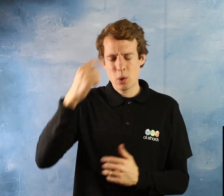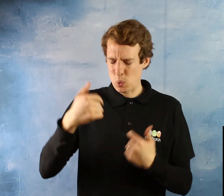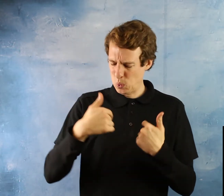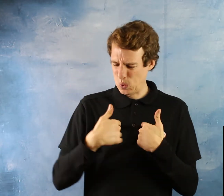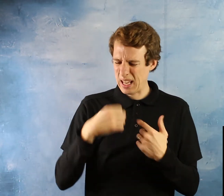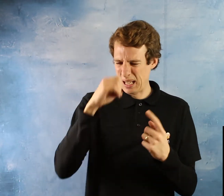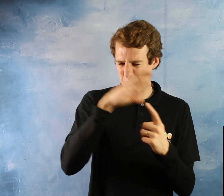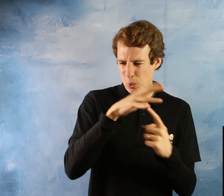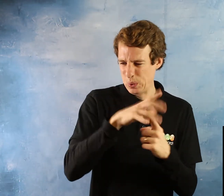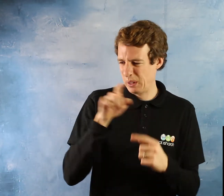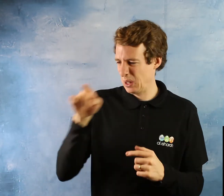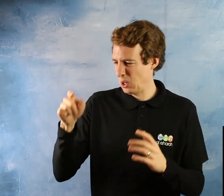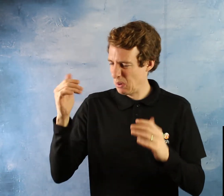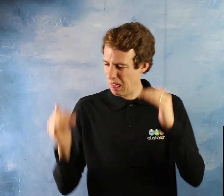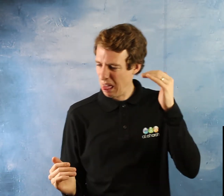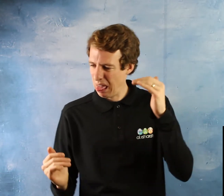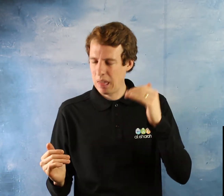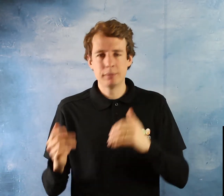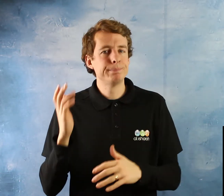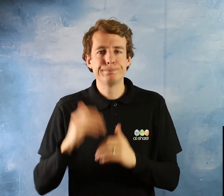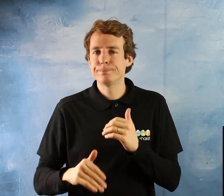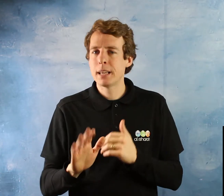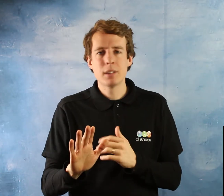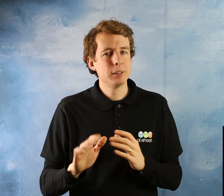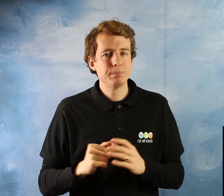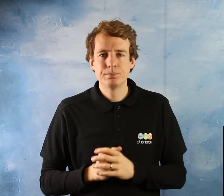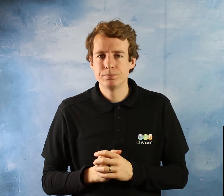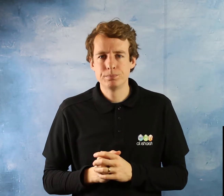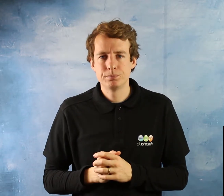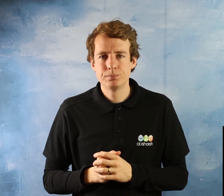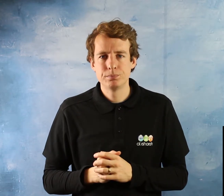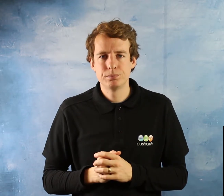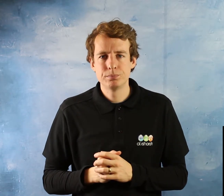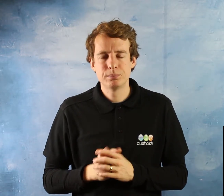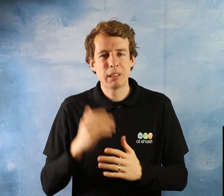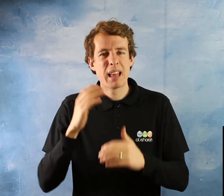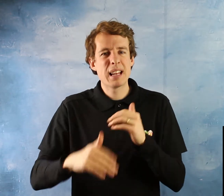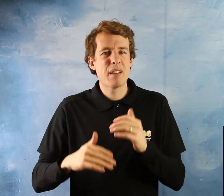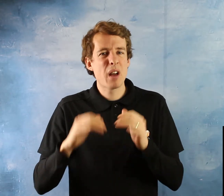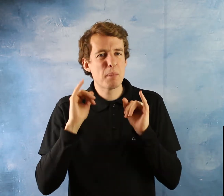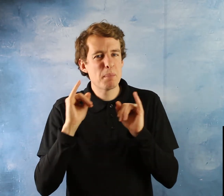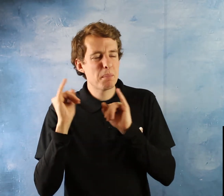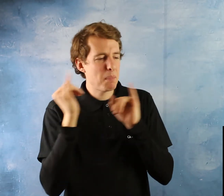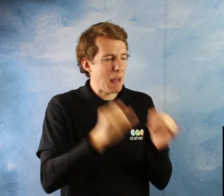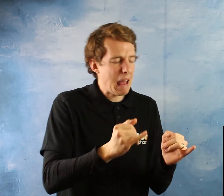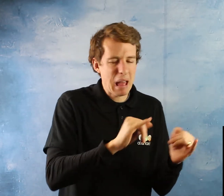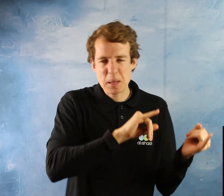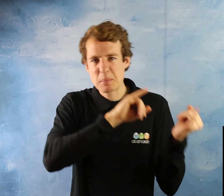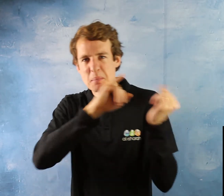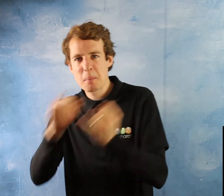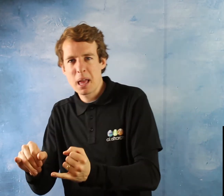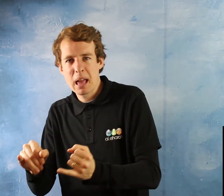against another. This is command of Allah through wahi. If you do other way, you're disobeying Allah.